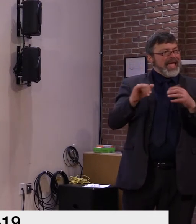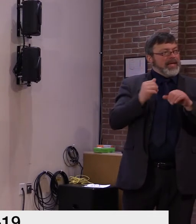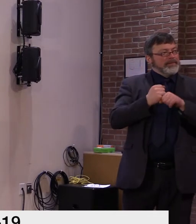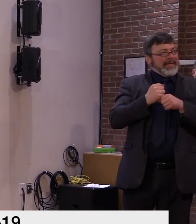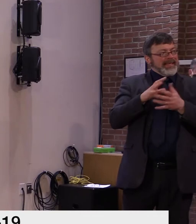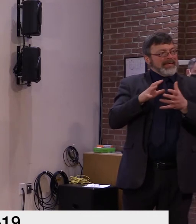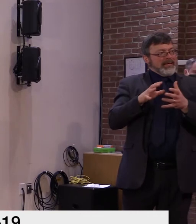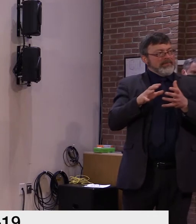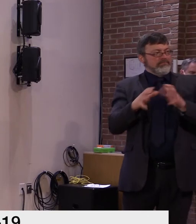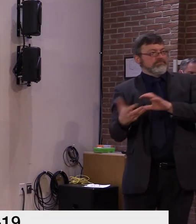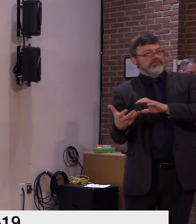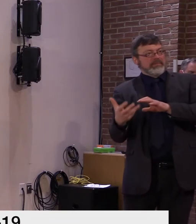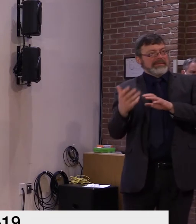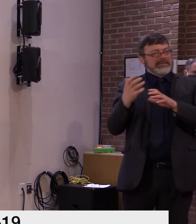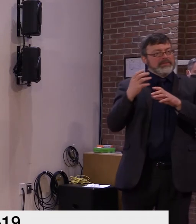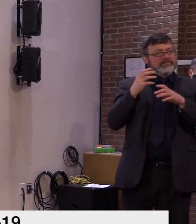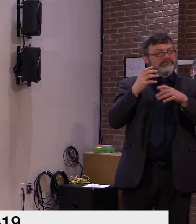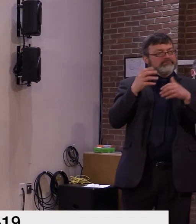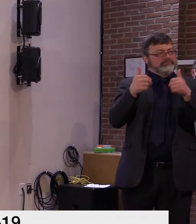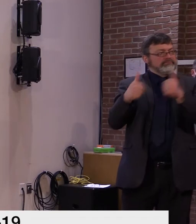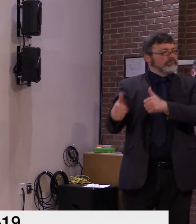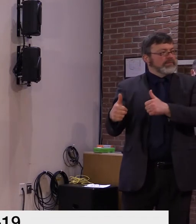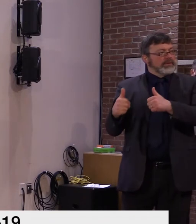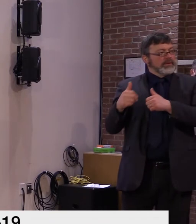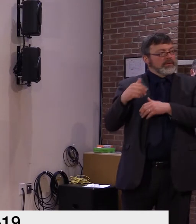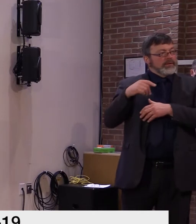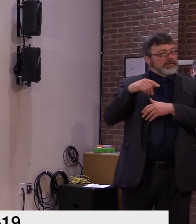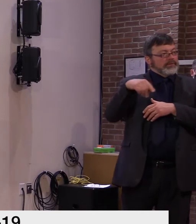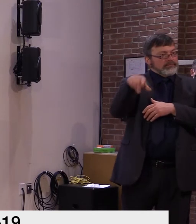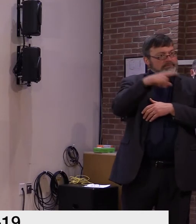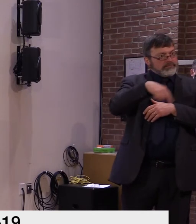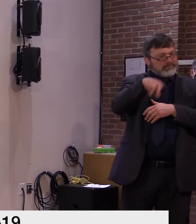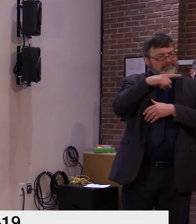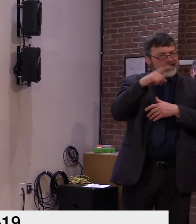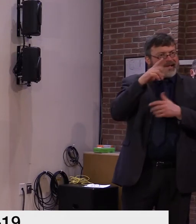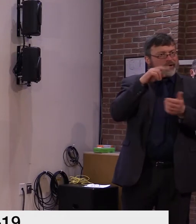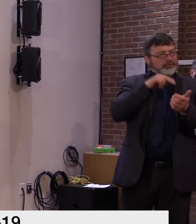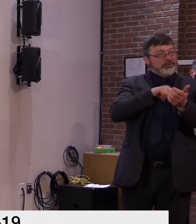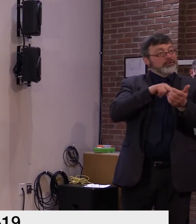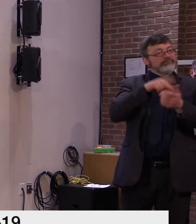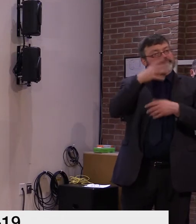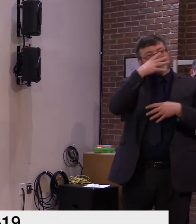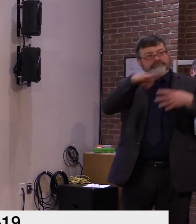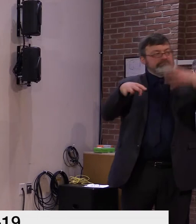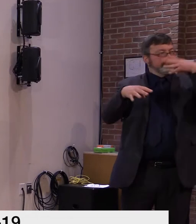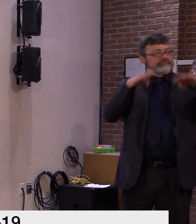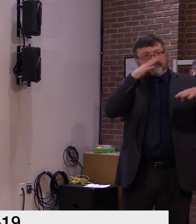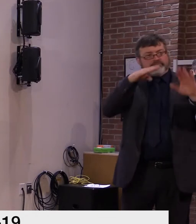they'd tested positive. I'm wondering, in your words, Governor, or even Dr. Levine,